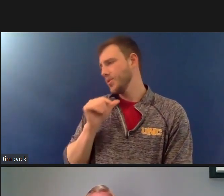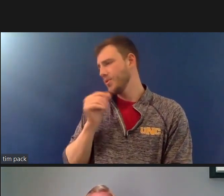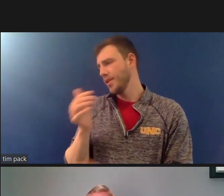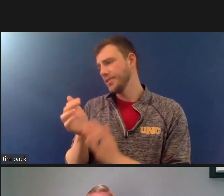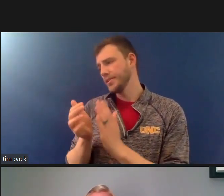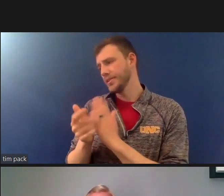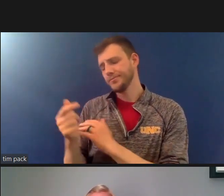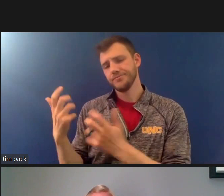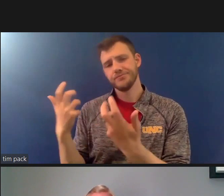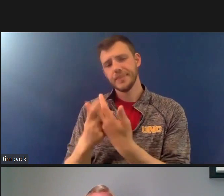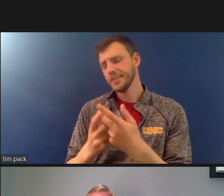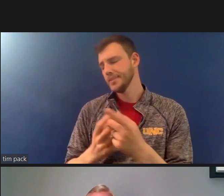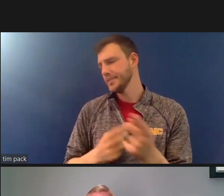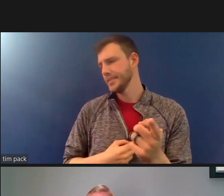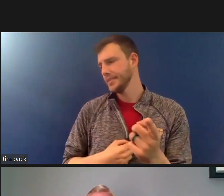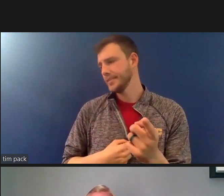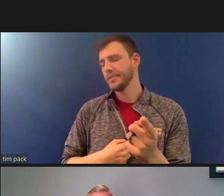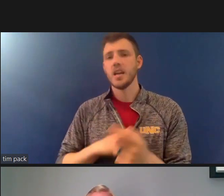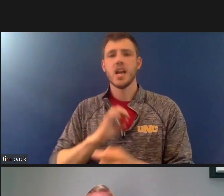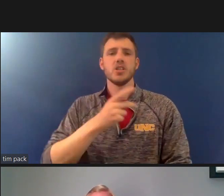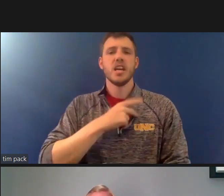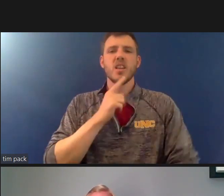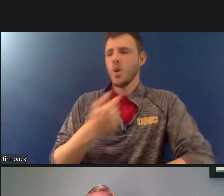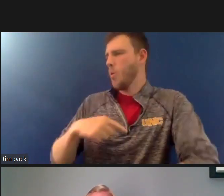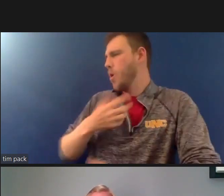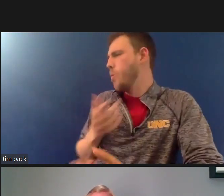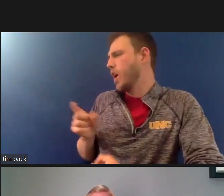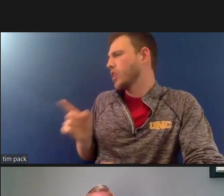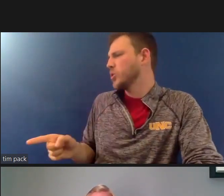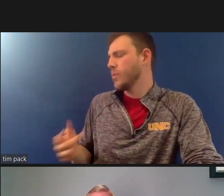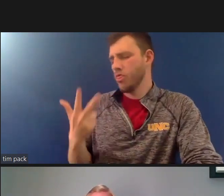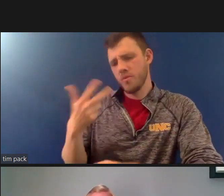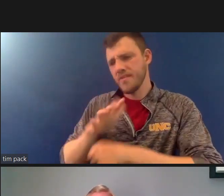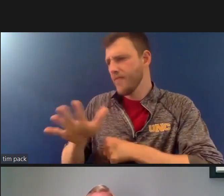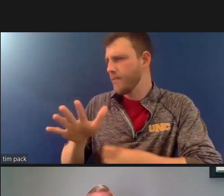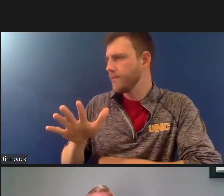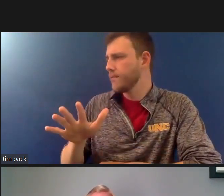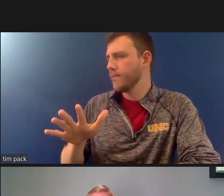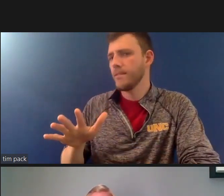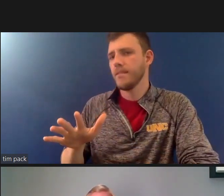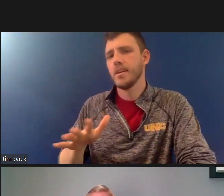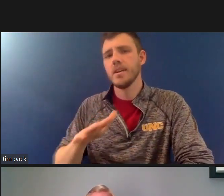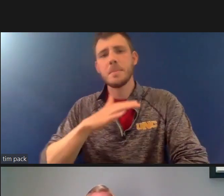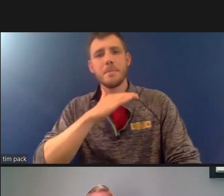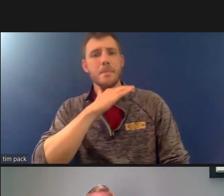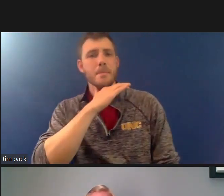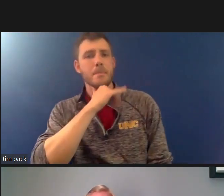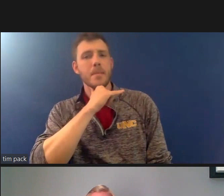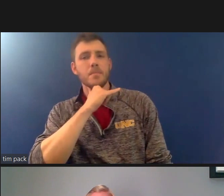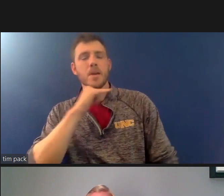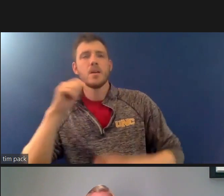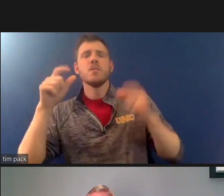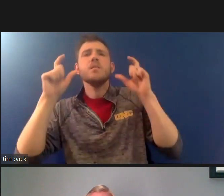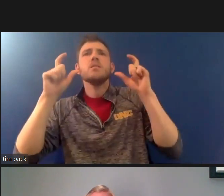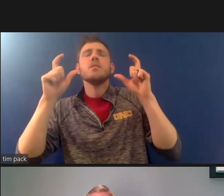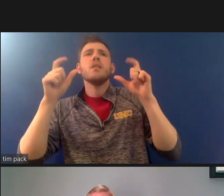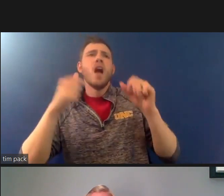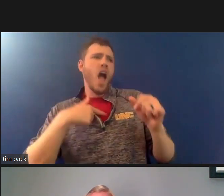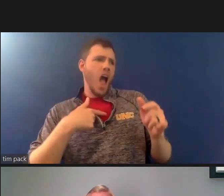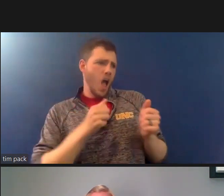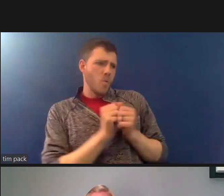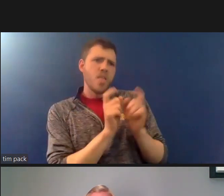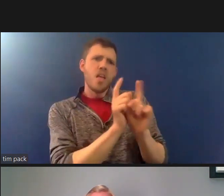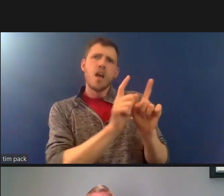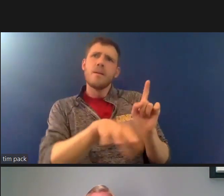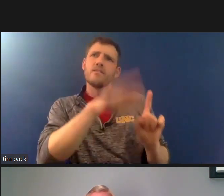don't want you, said Jack flatly. 3's enough. Piggy's glasses flashed. I was with him when he found